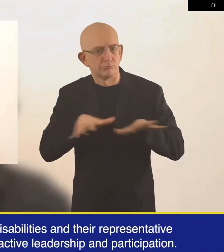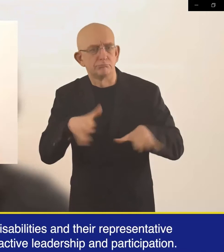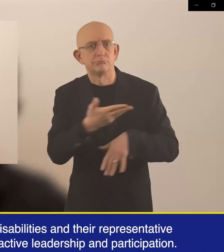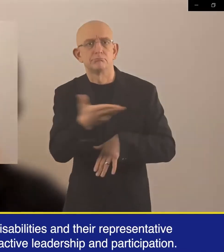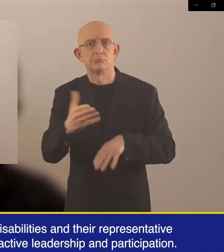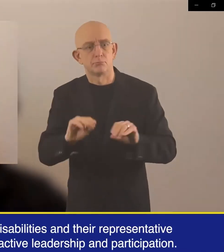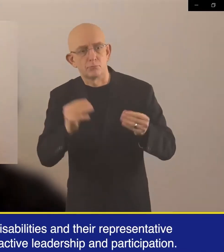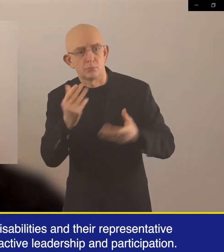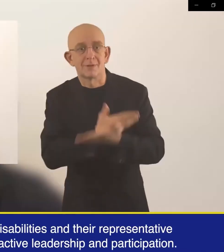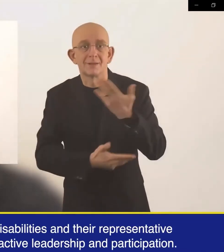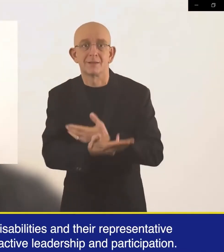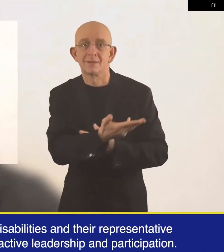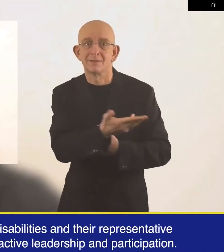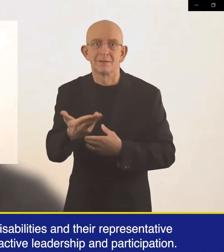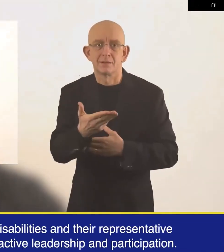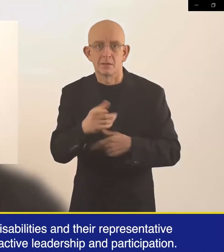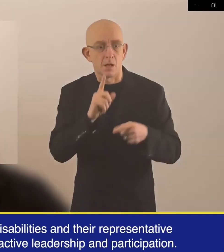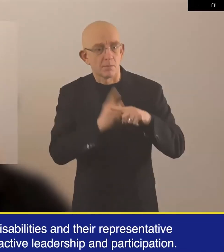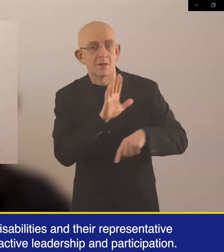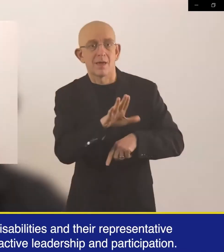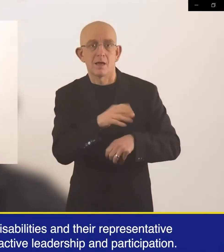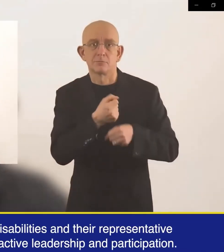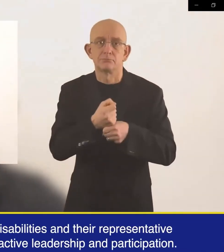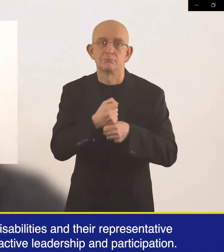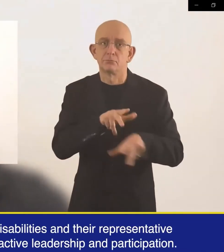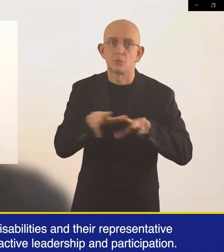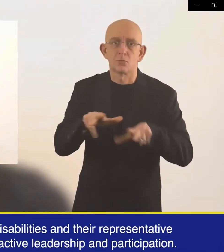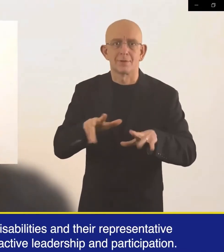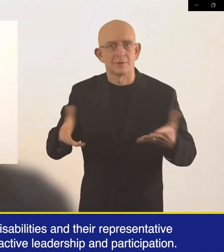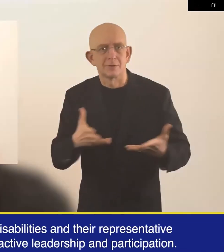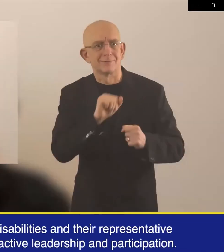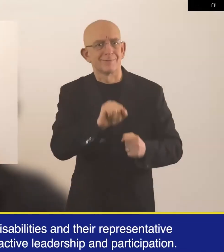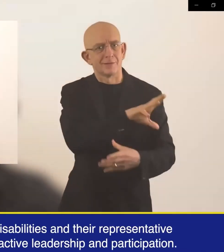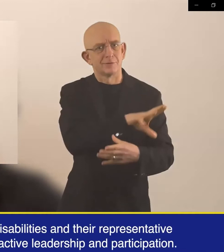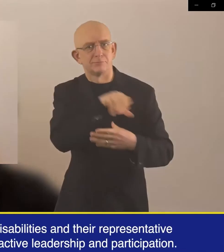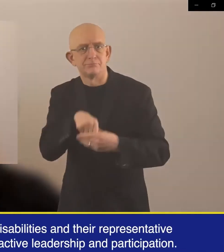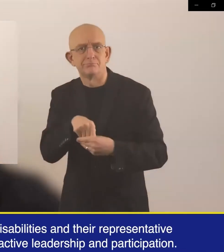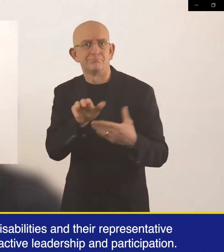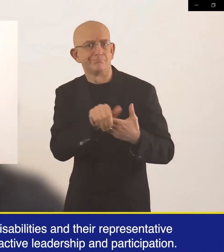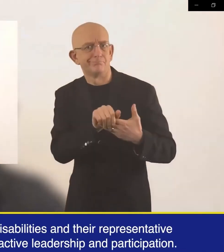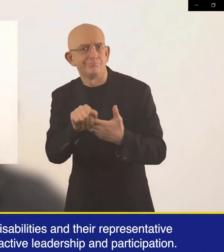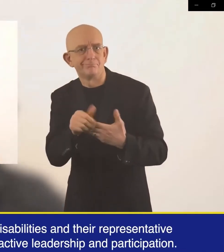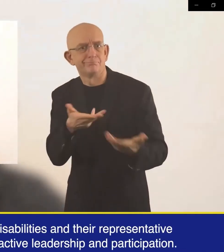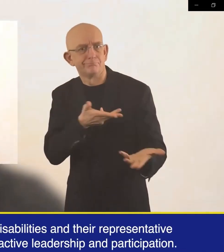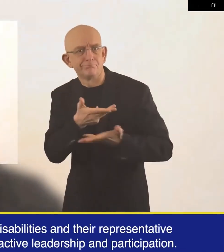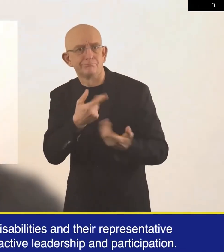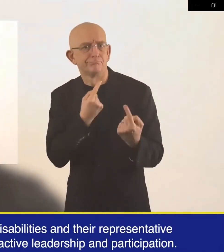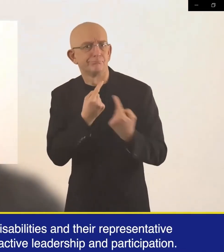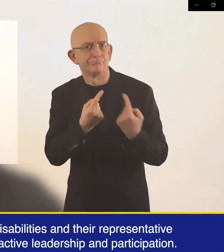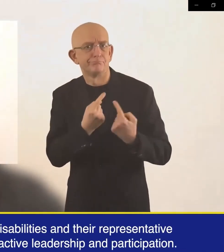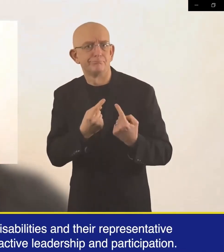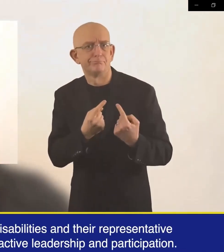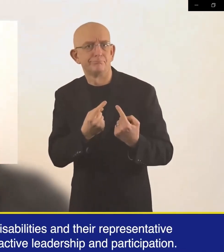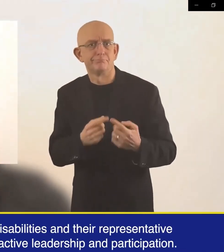to youth with disabilities and their representative organizations to encourage their active